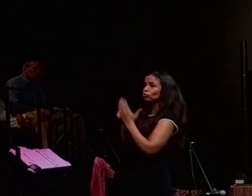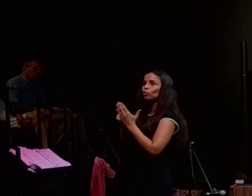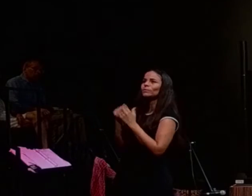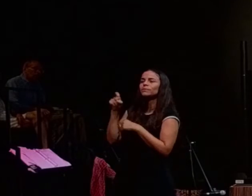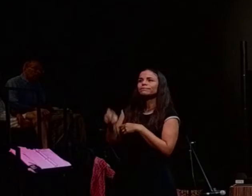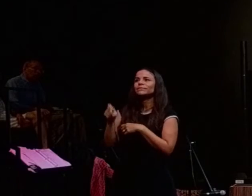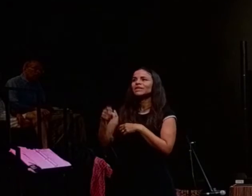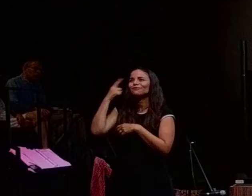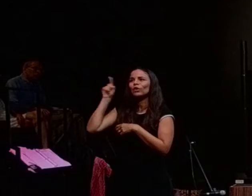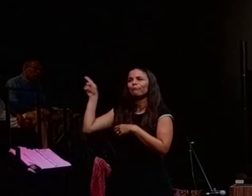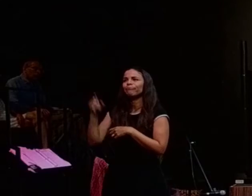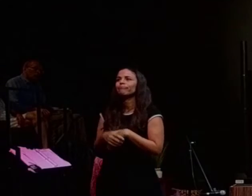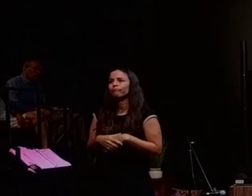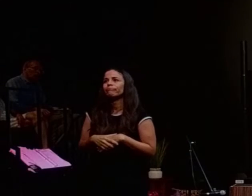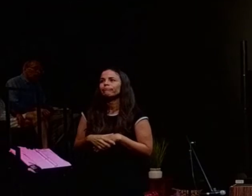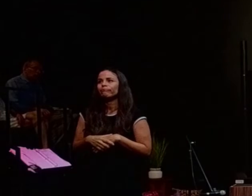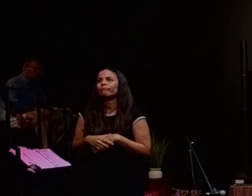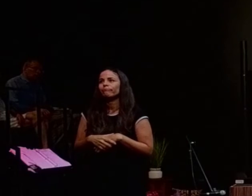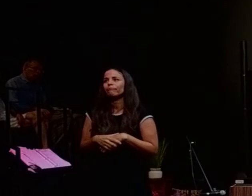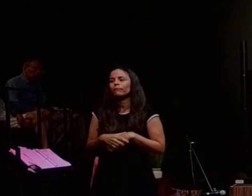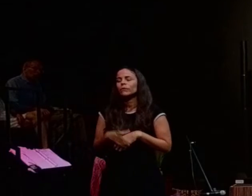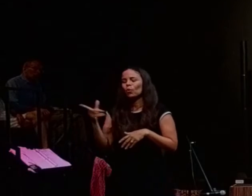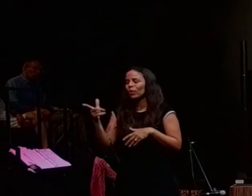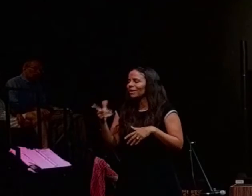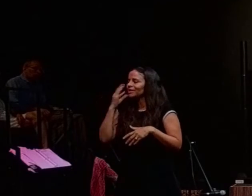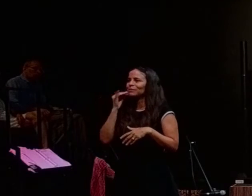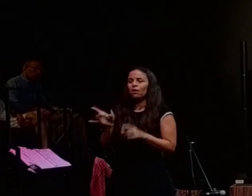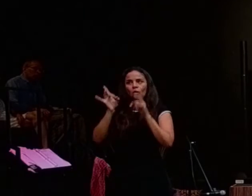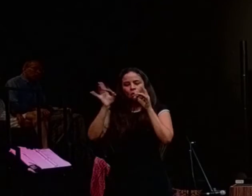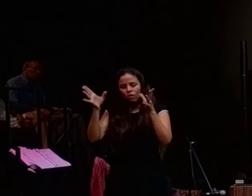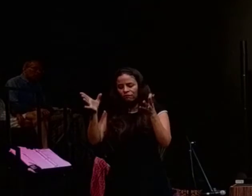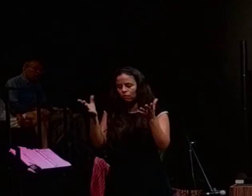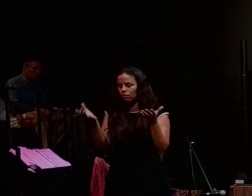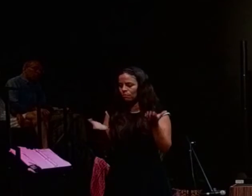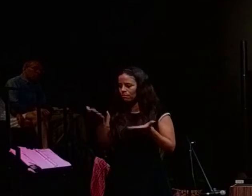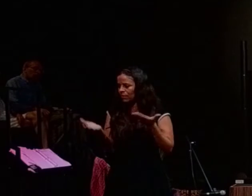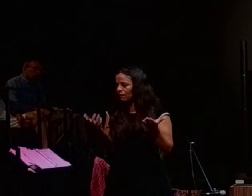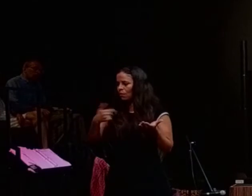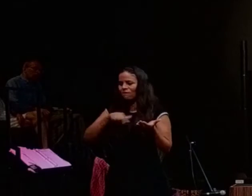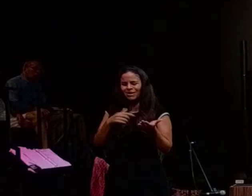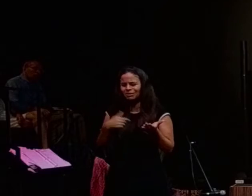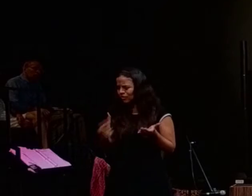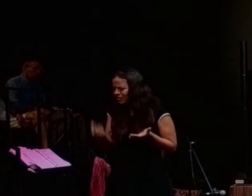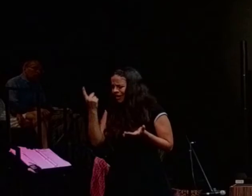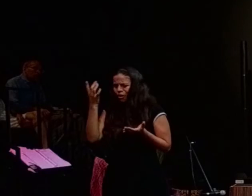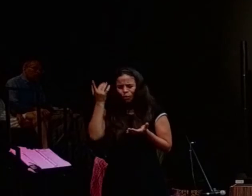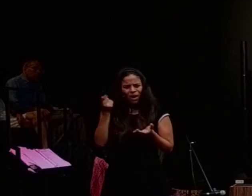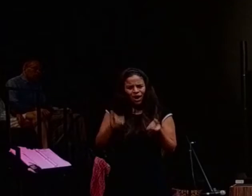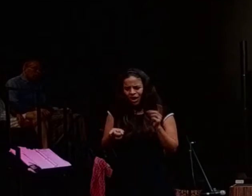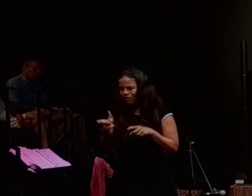the need for him. You know, when we go through stuff like this, it's like, man, I don't get it. Understand what's going